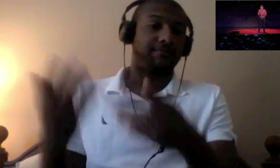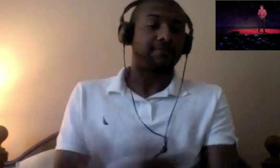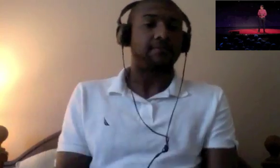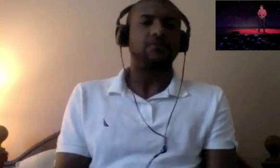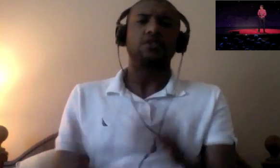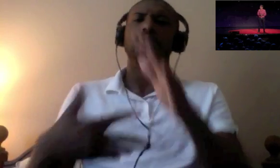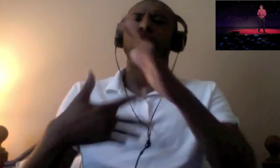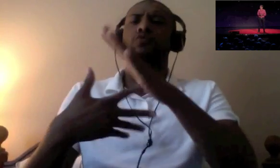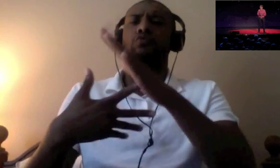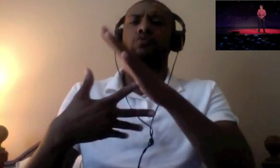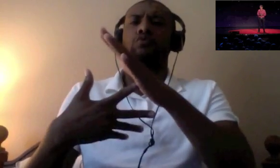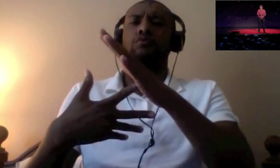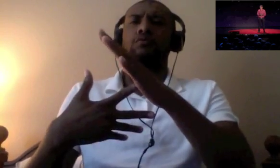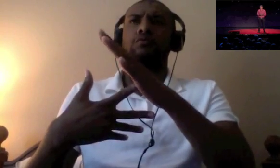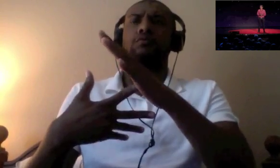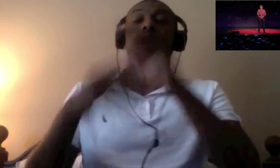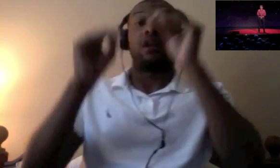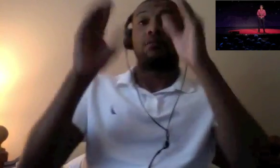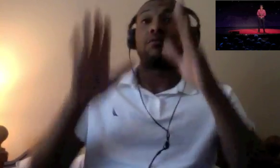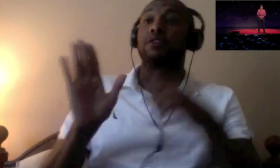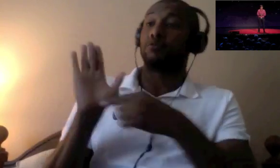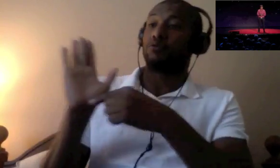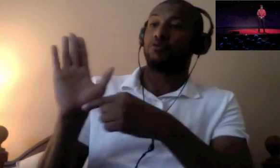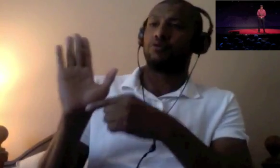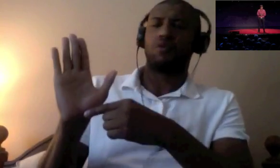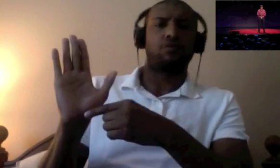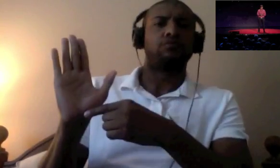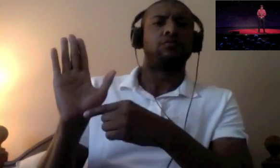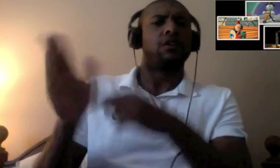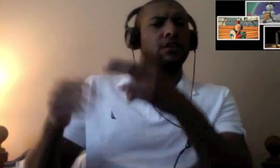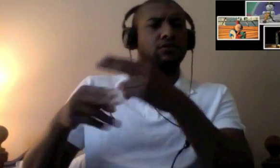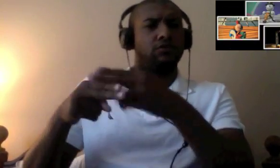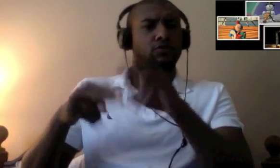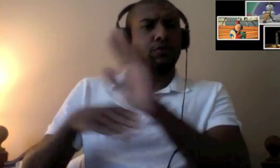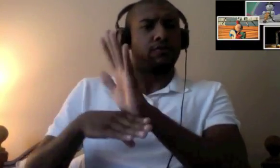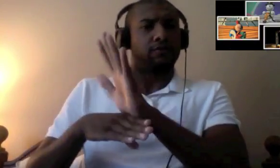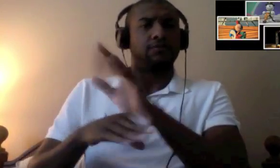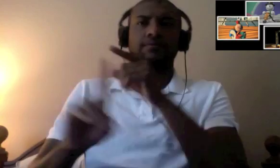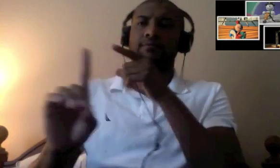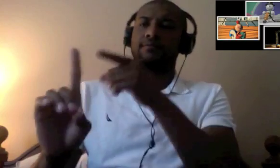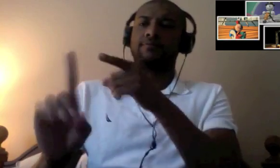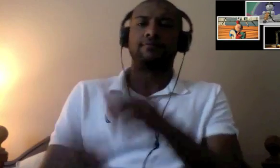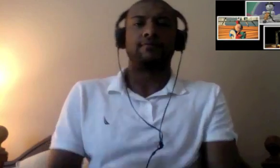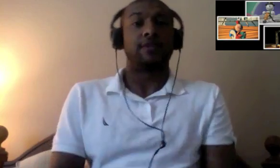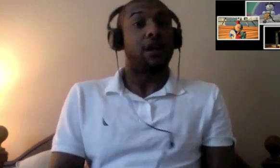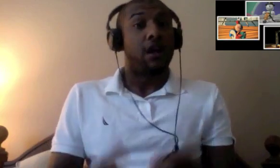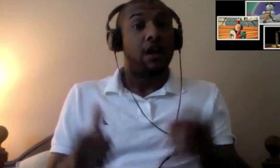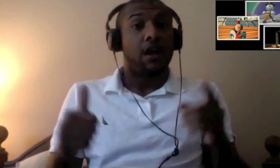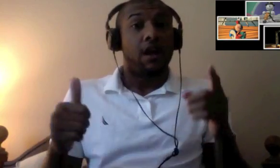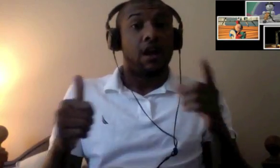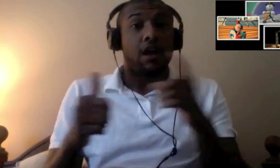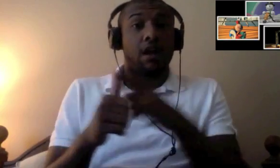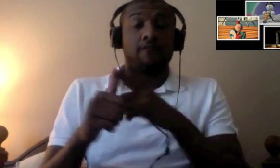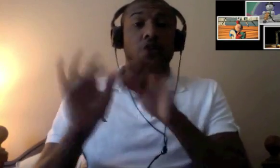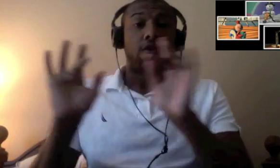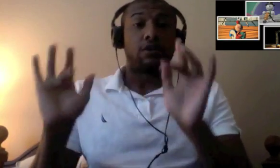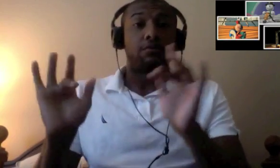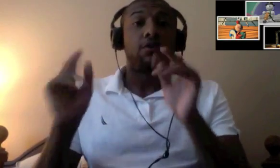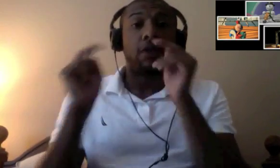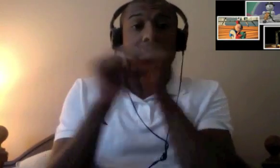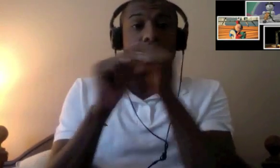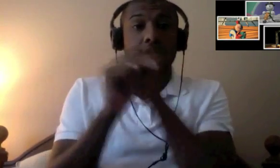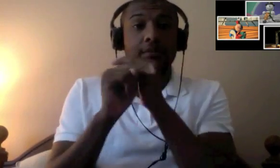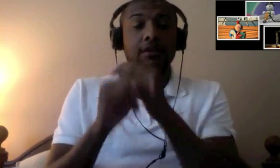year, my computer graphics professor showed us these wonderful short films. It was the first computer animation any of us had ever